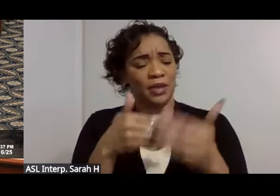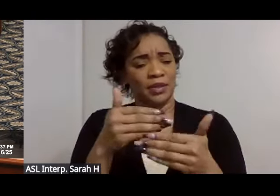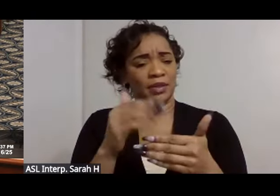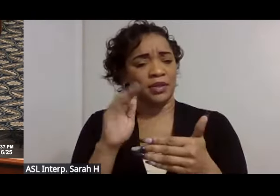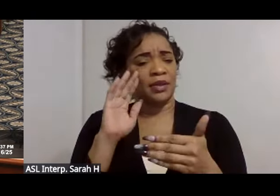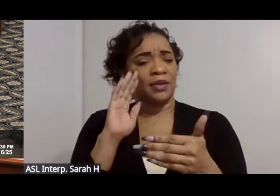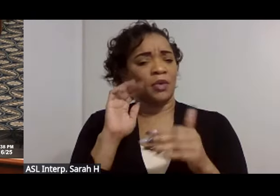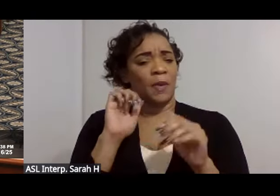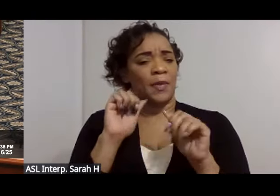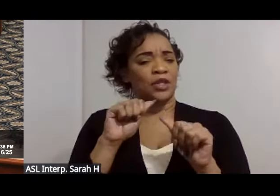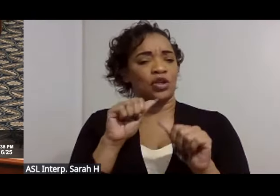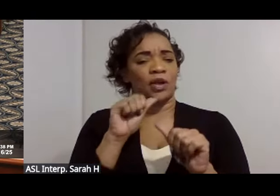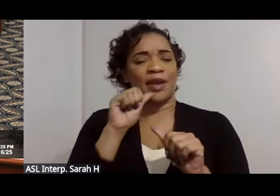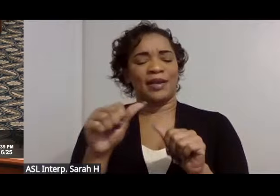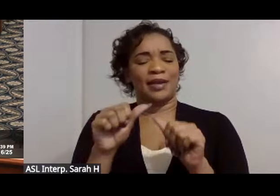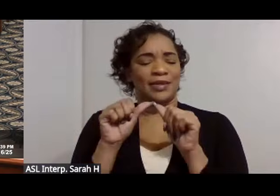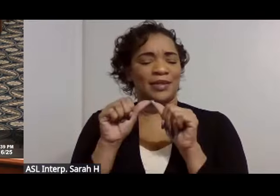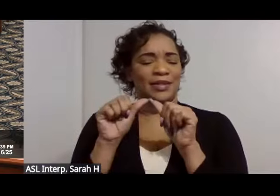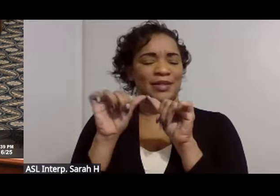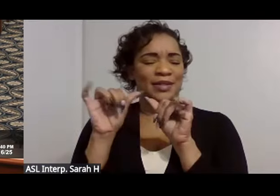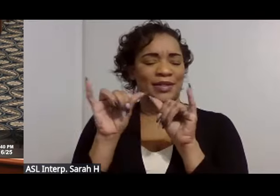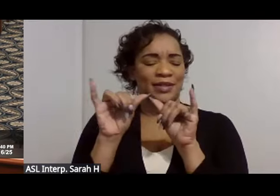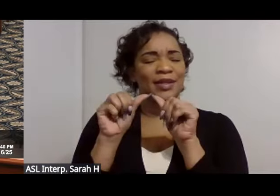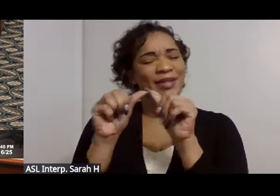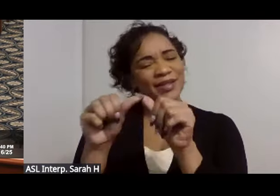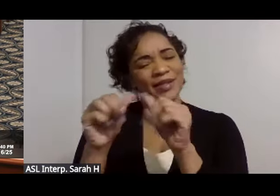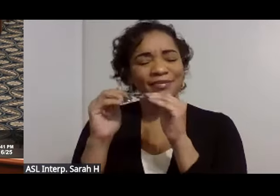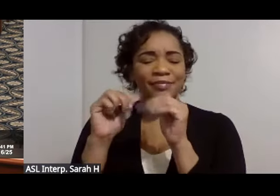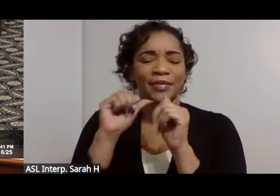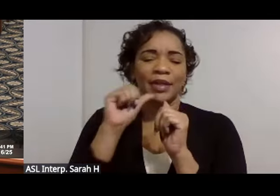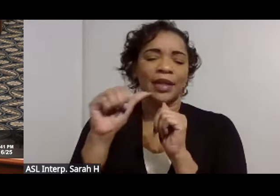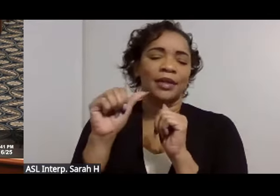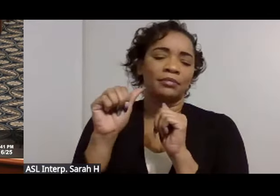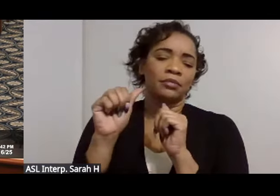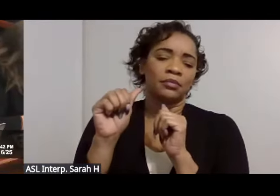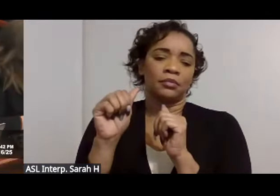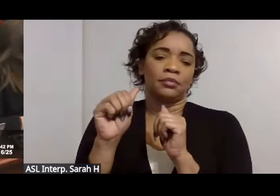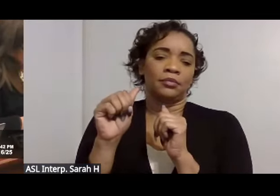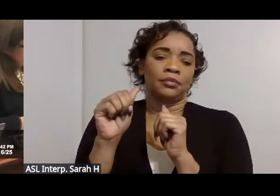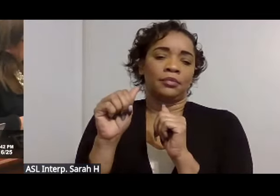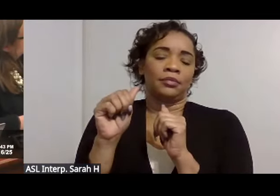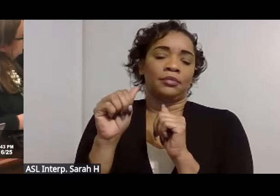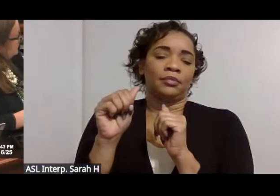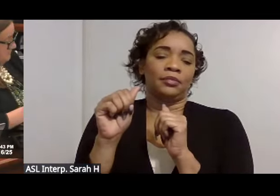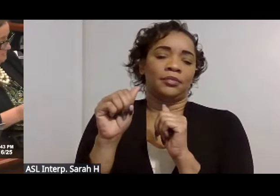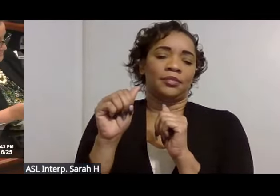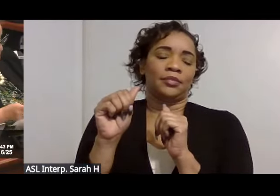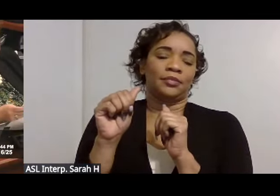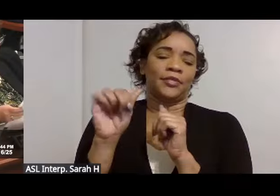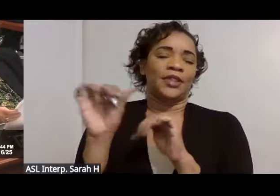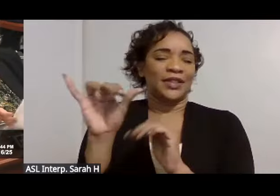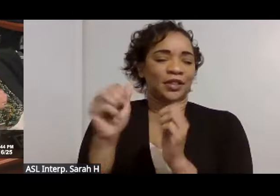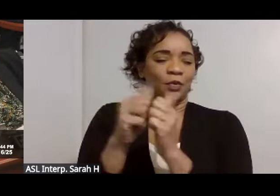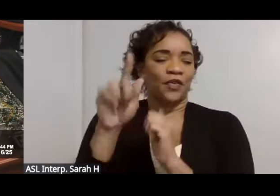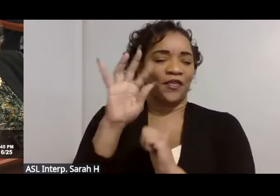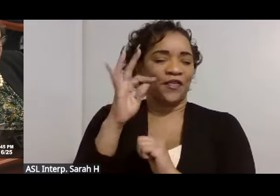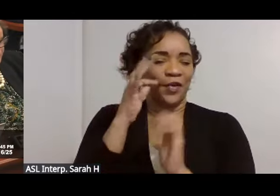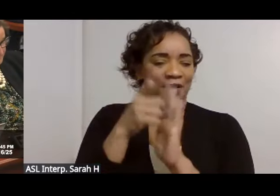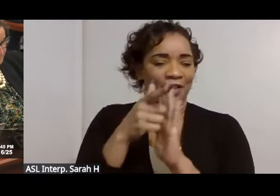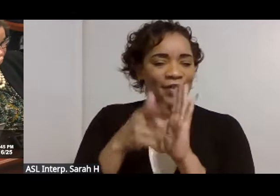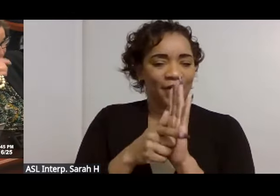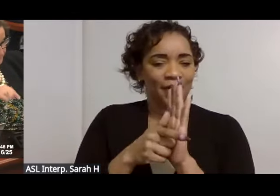federal law. Again, that's potential. We're talking about It's not potentialities. potential, it's accurate. Right now, if this